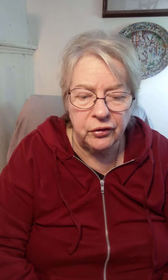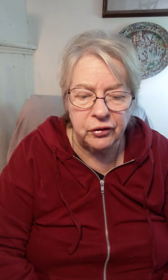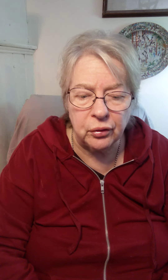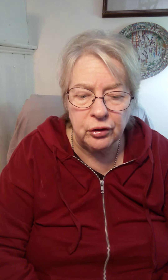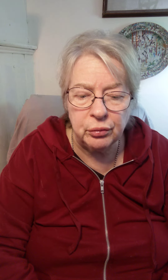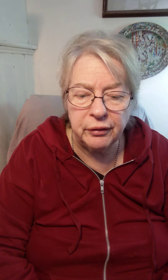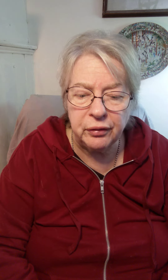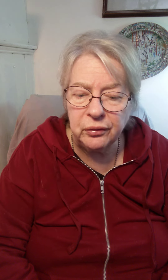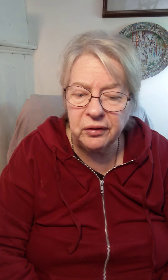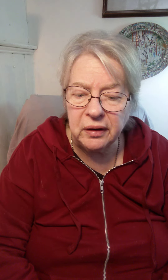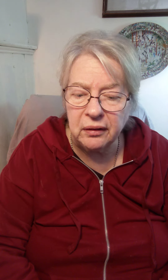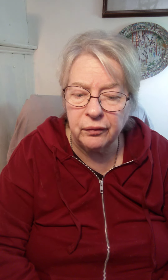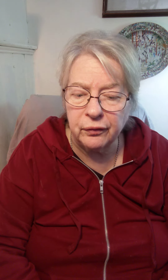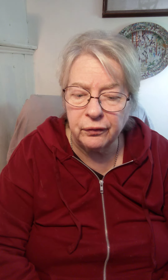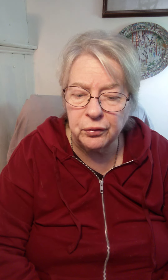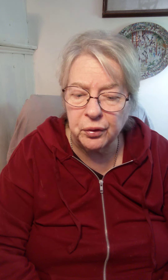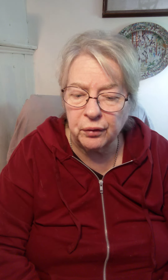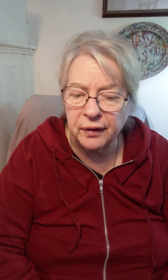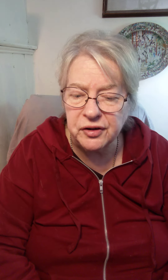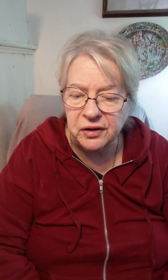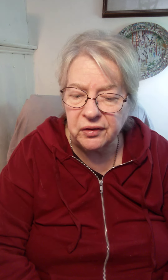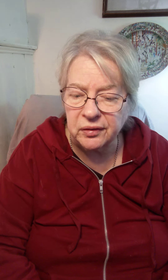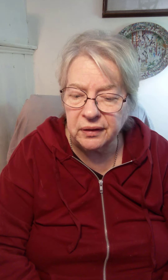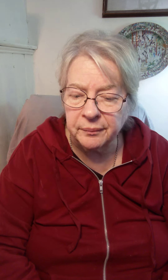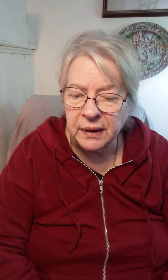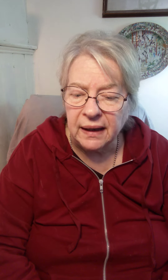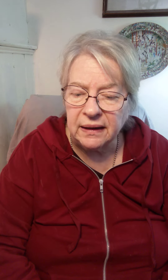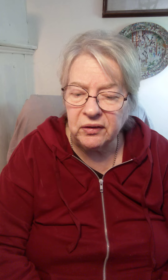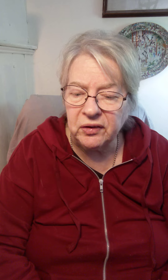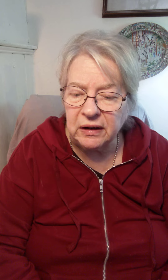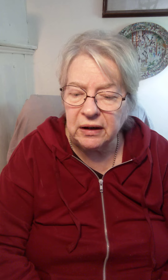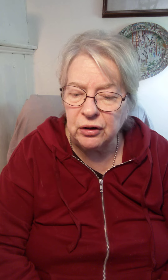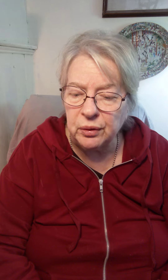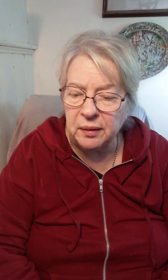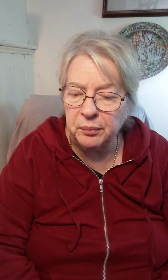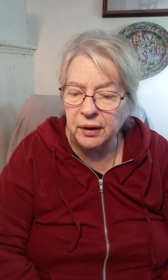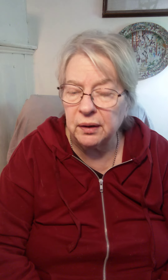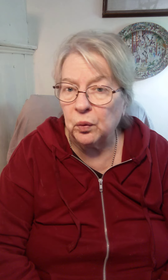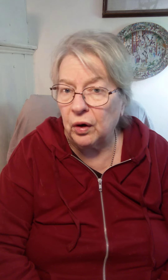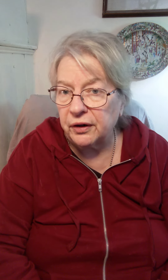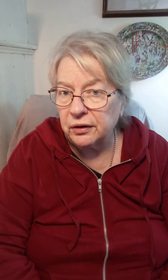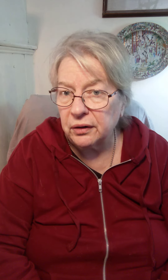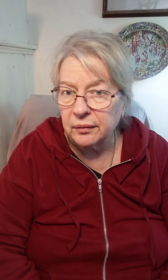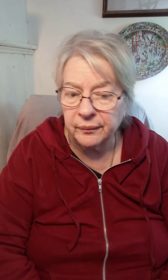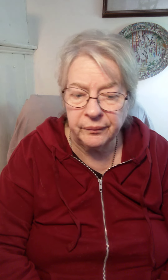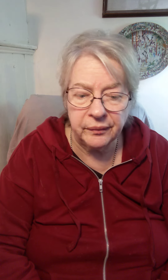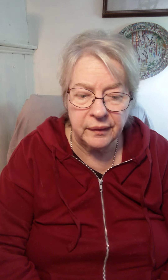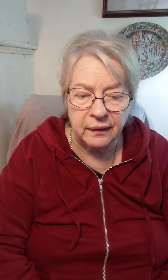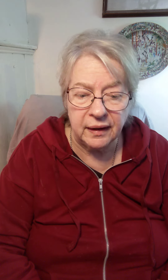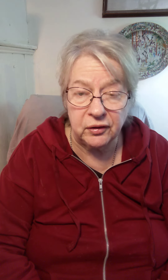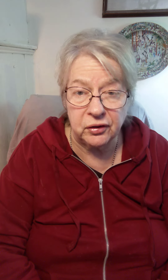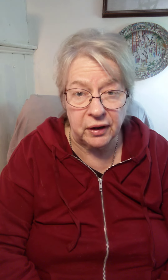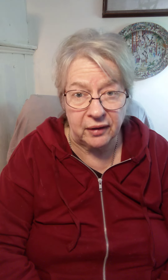Also, you refuse to eat fruit or veggies. Let's see, can you eat bread and water? That is